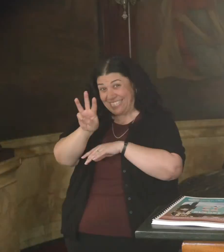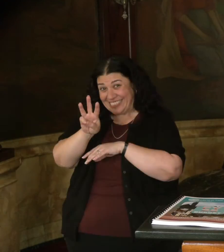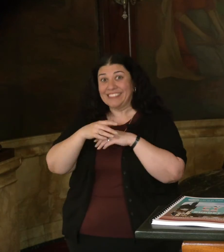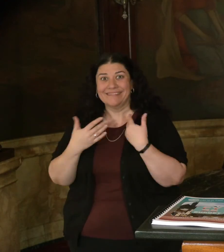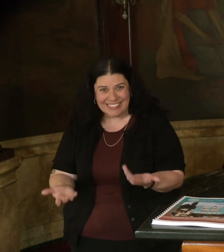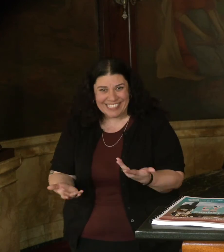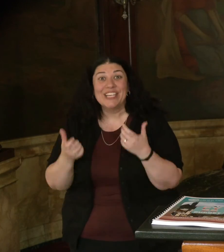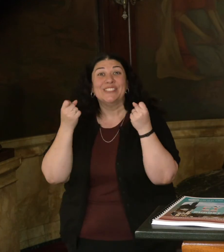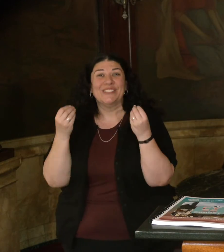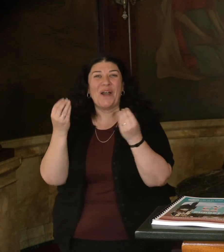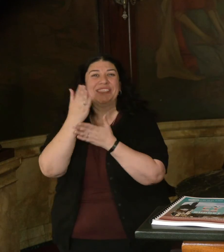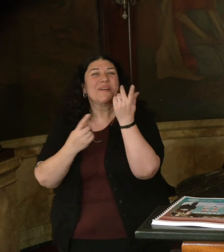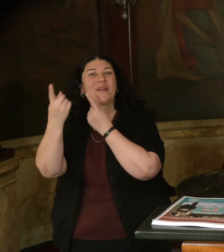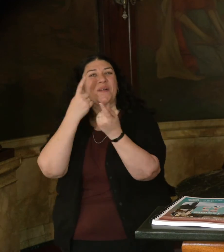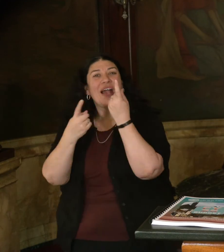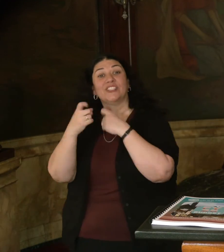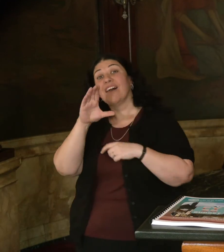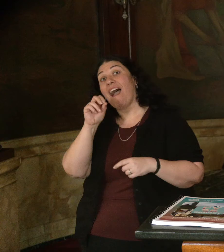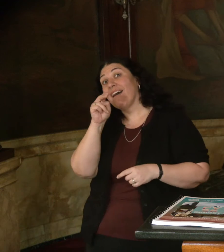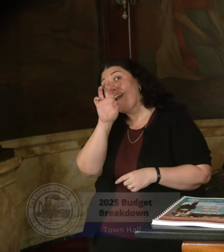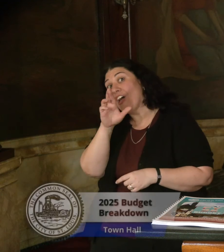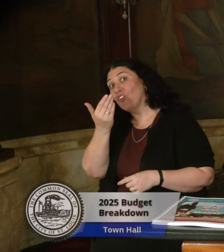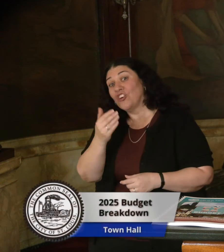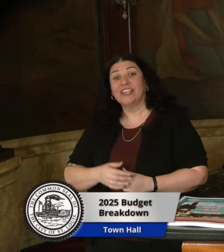diseases. Let's take some questions. Connor?